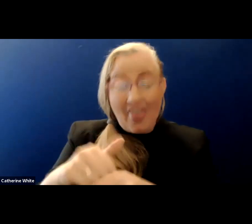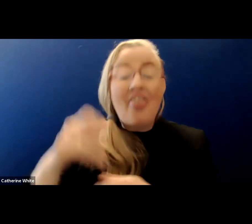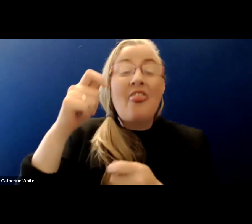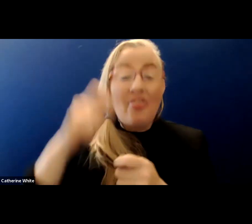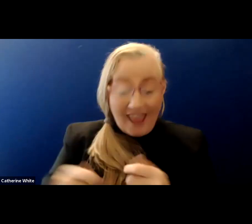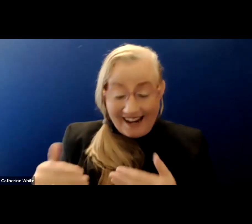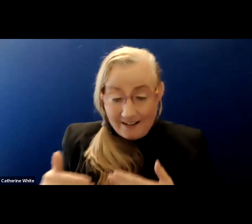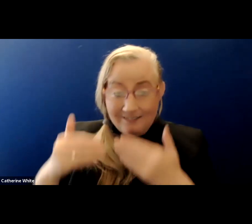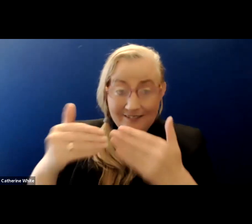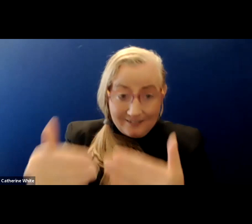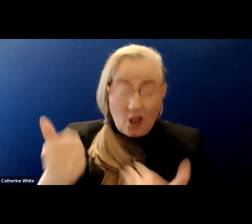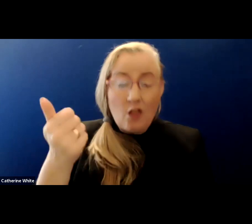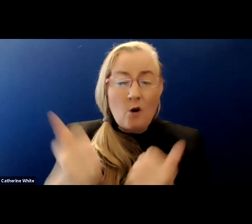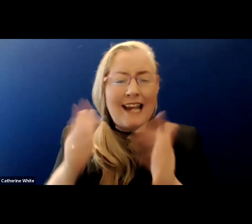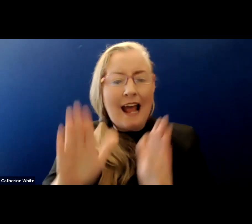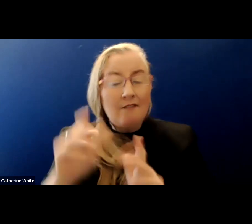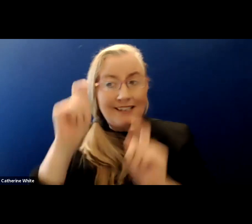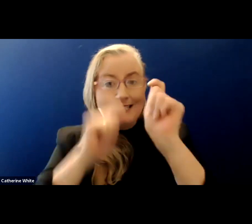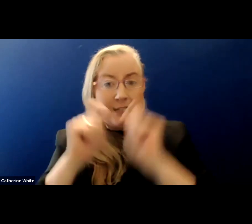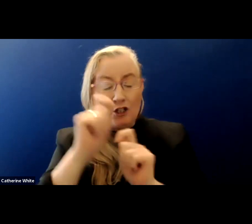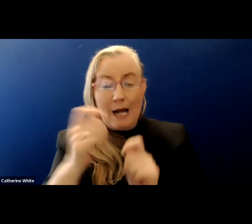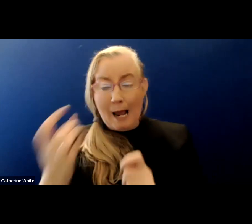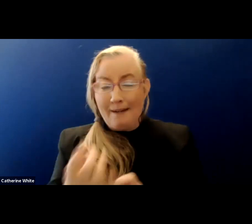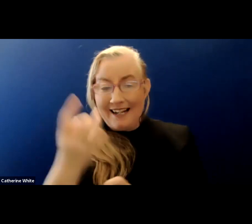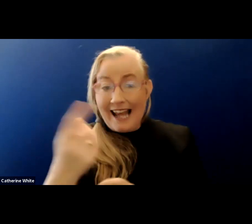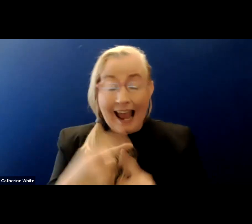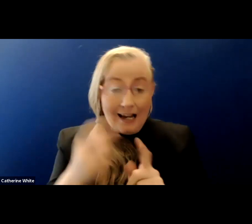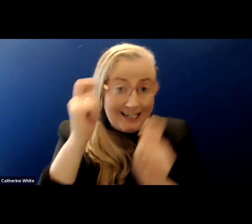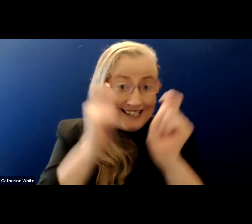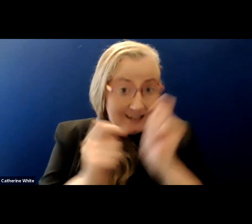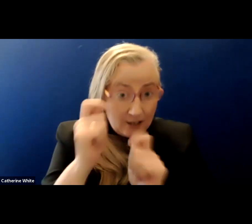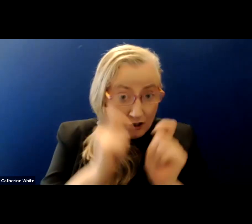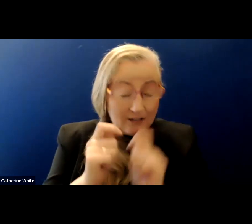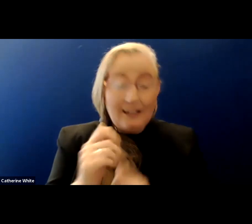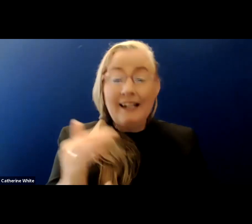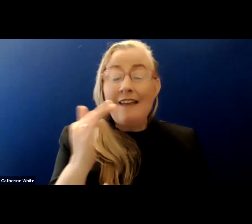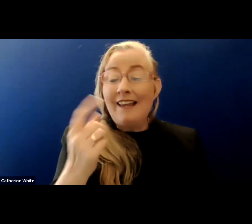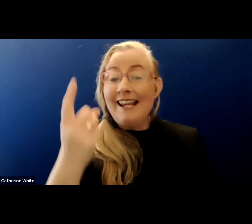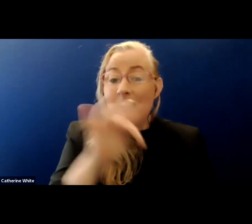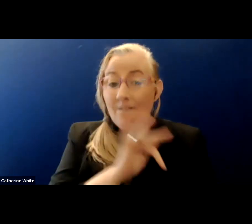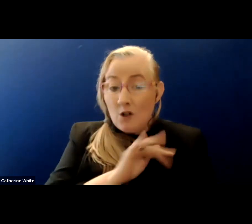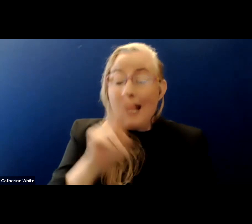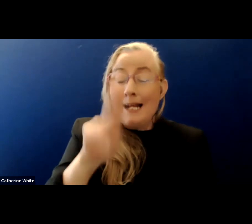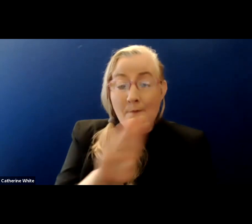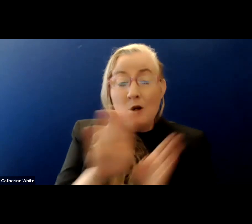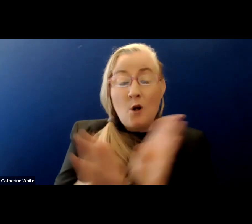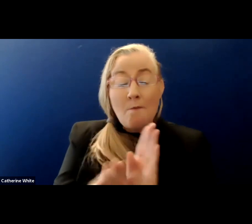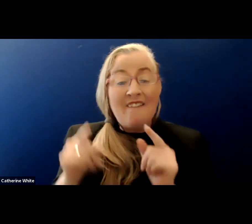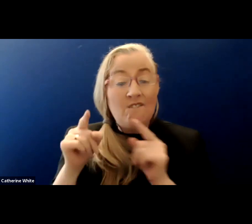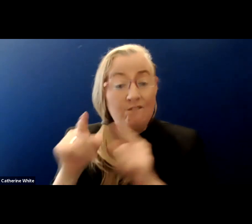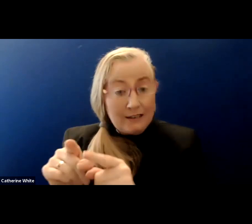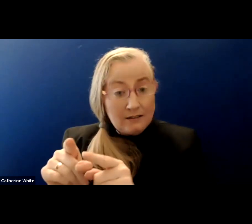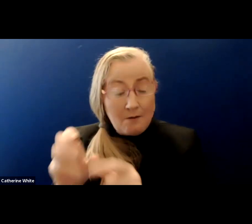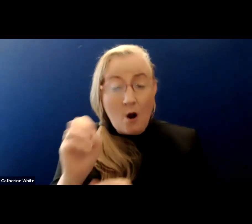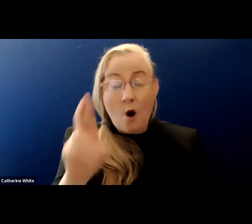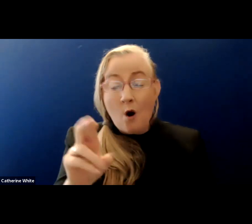would have to consider those applications and consider whether individuals can be victims of this crime and whether the